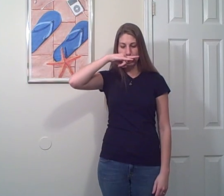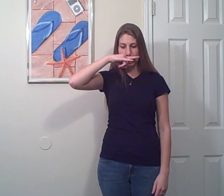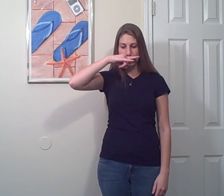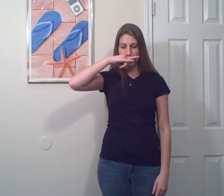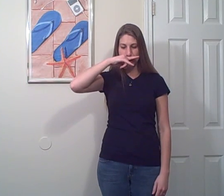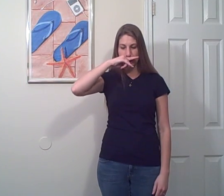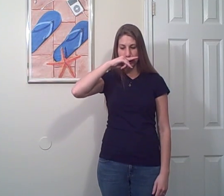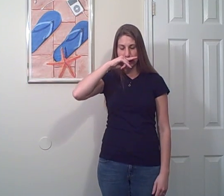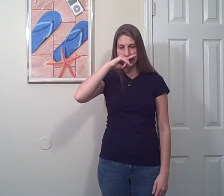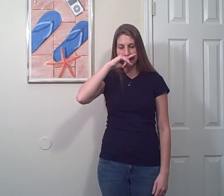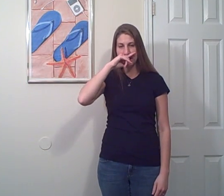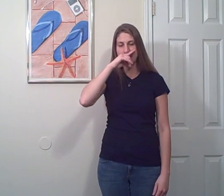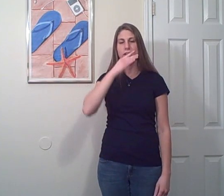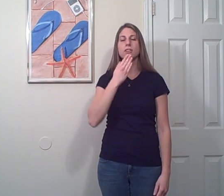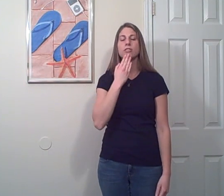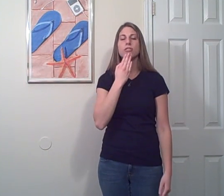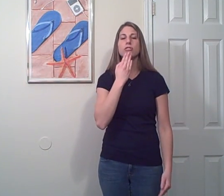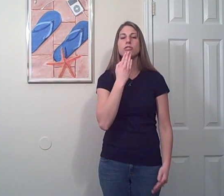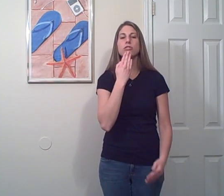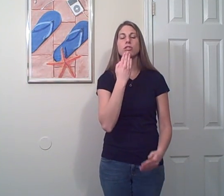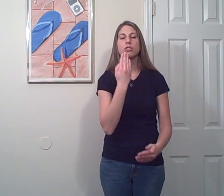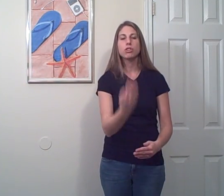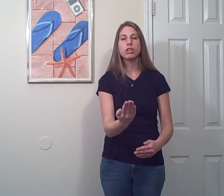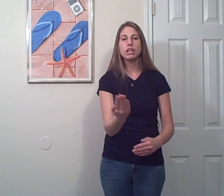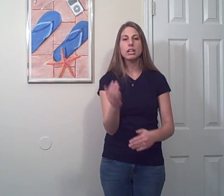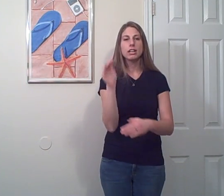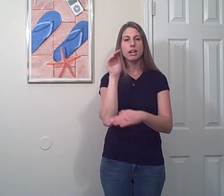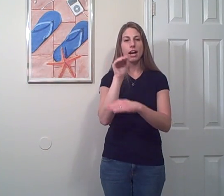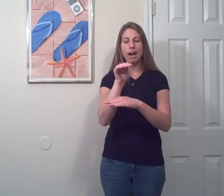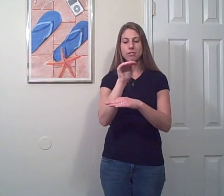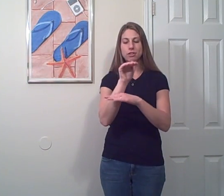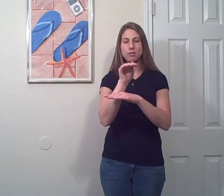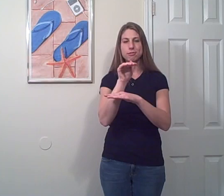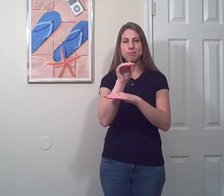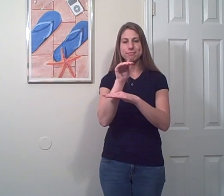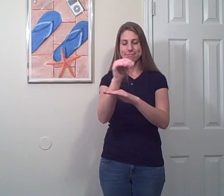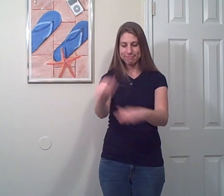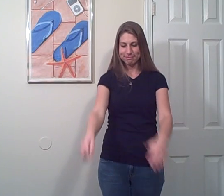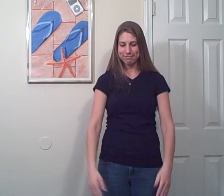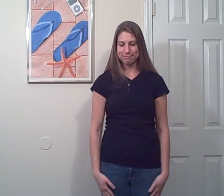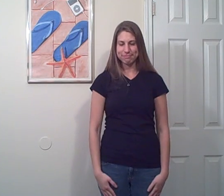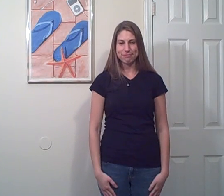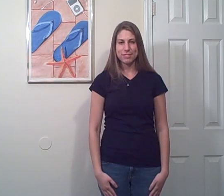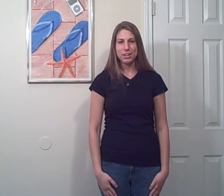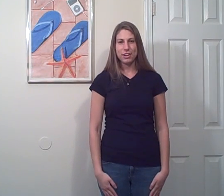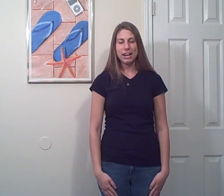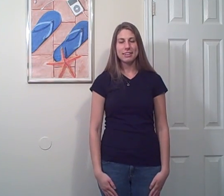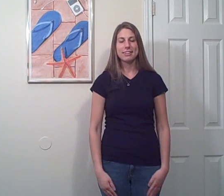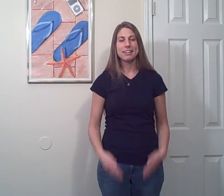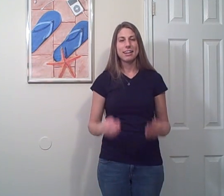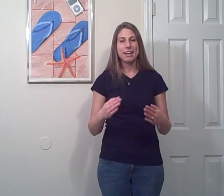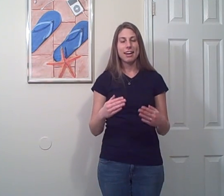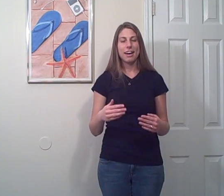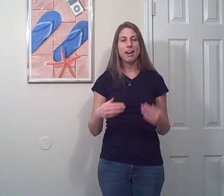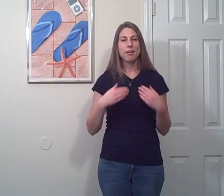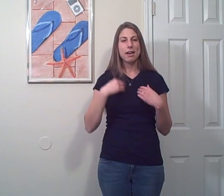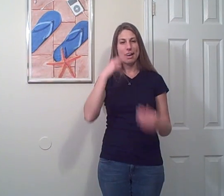kid, and good afternoon. Alright?